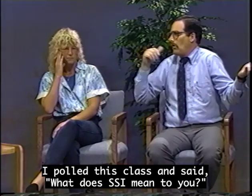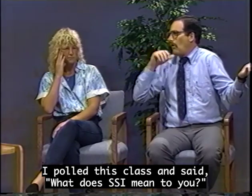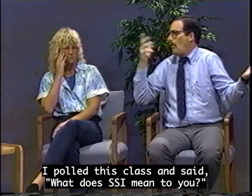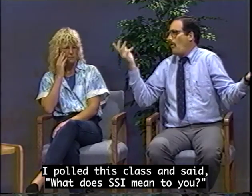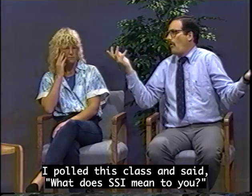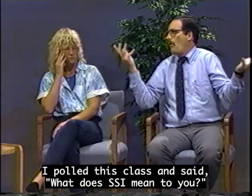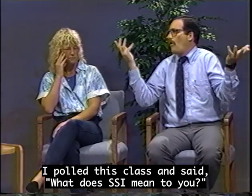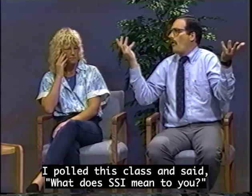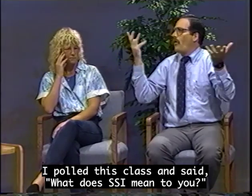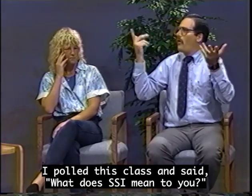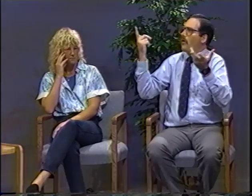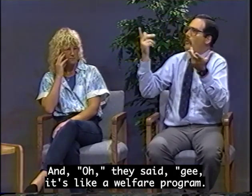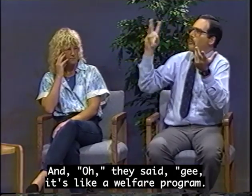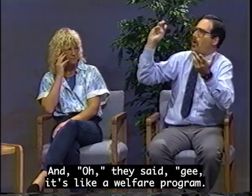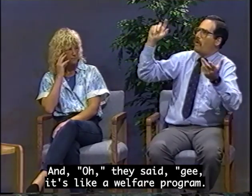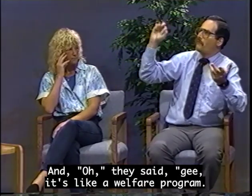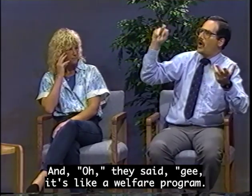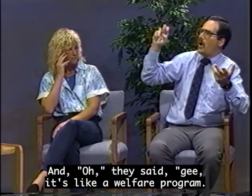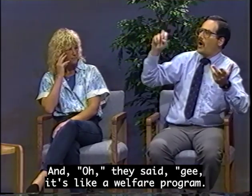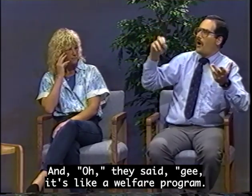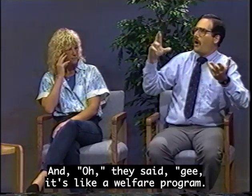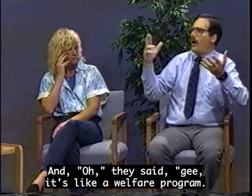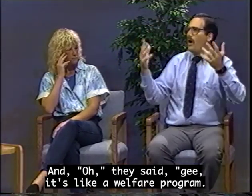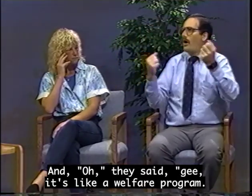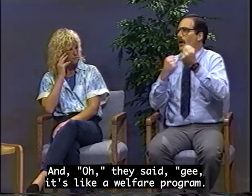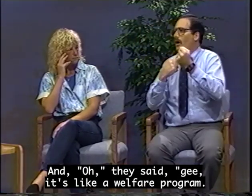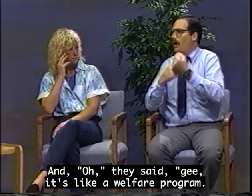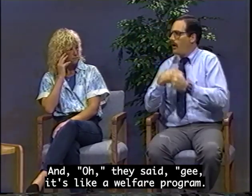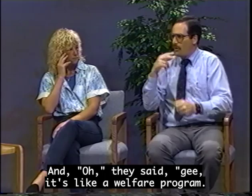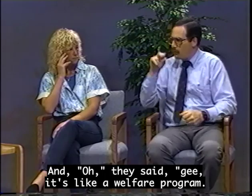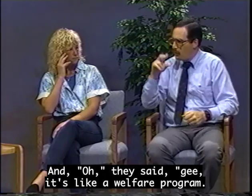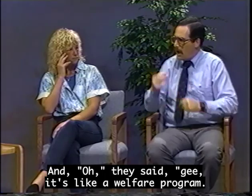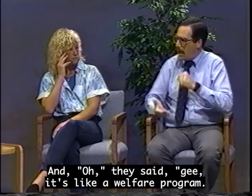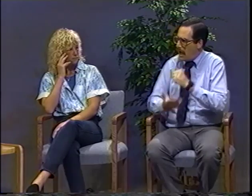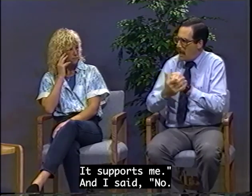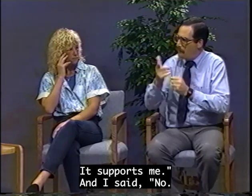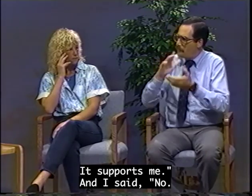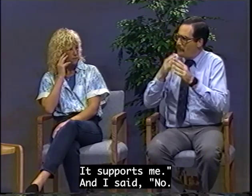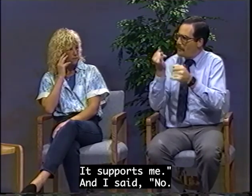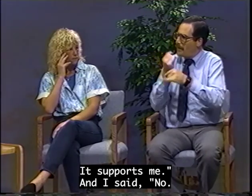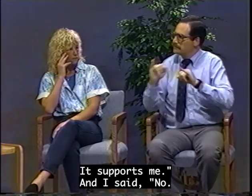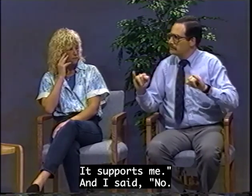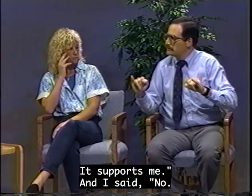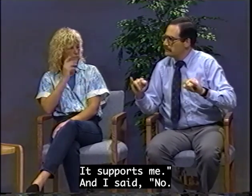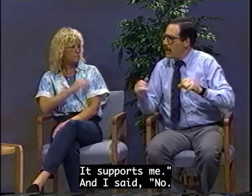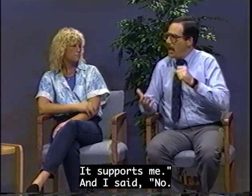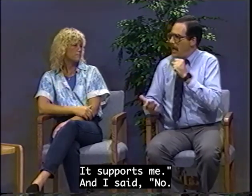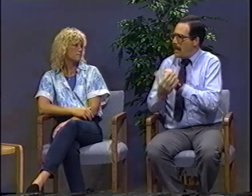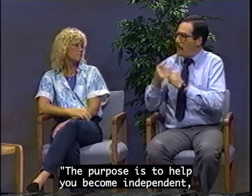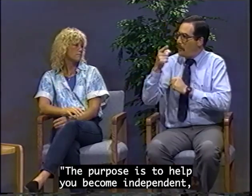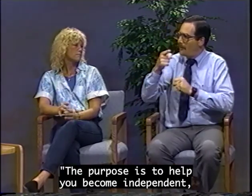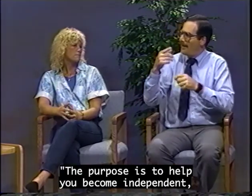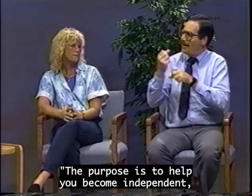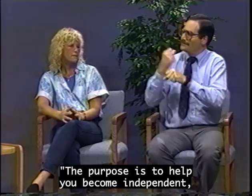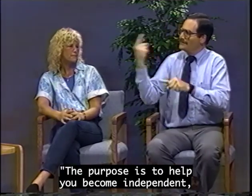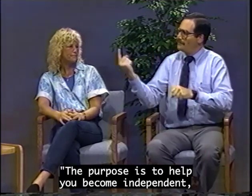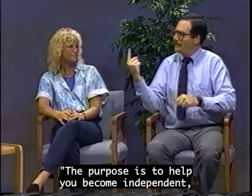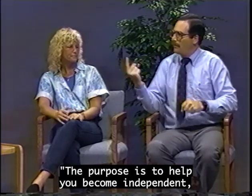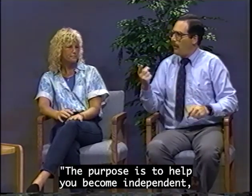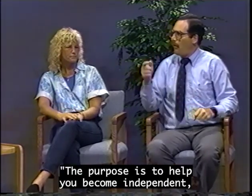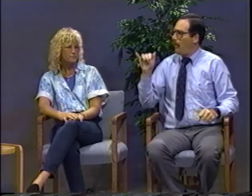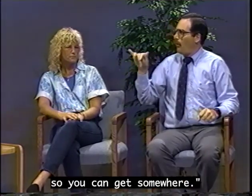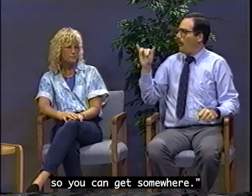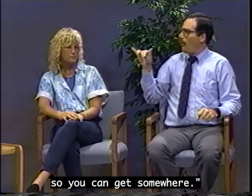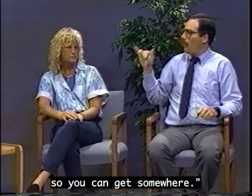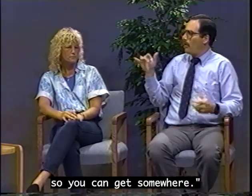does SSI mean to you? And they said, gee, it's like a welfare program, it supports me. And I said, no, the purpose is to help you